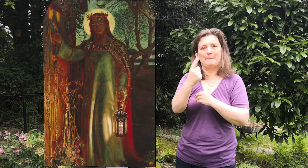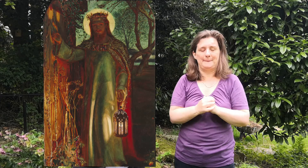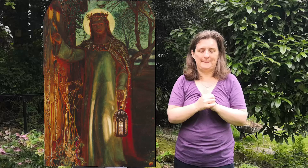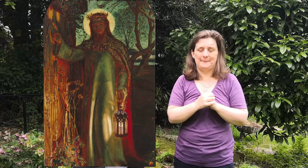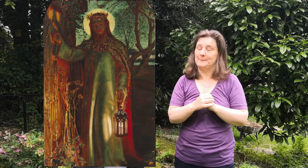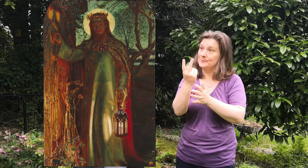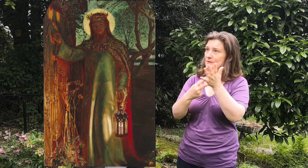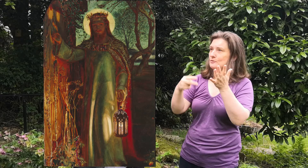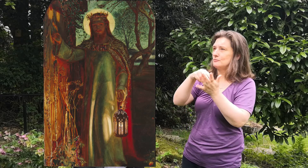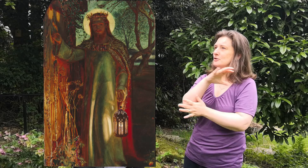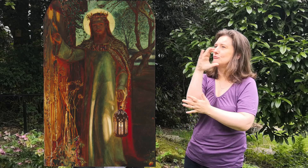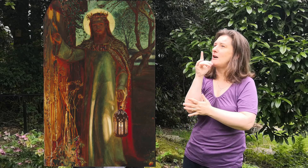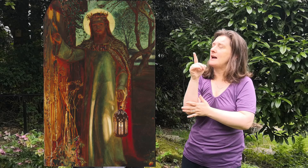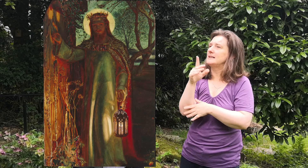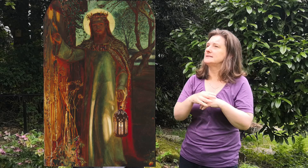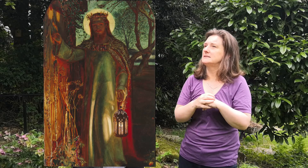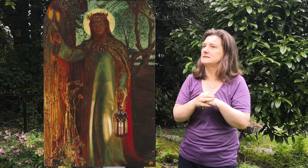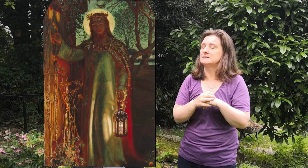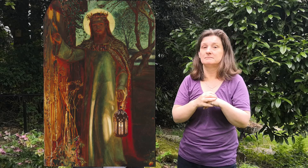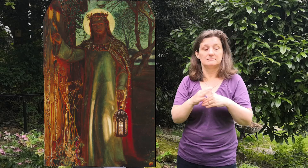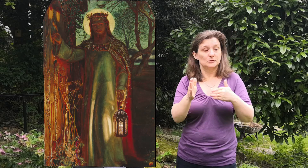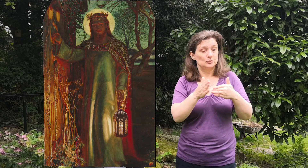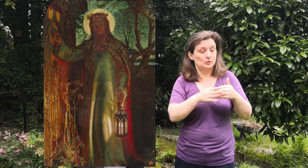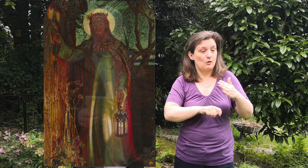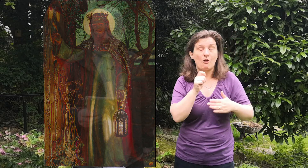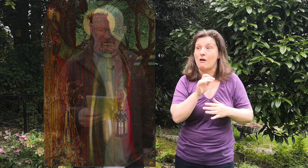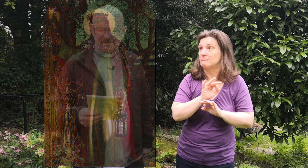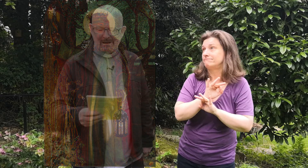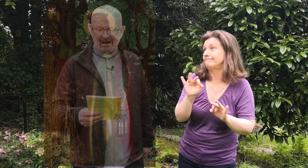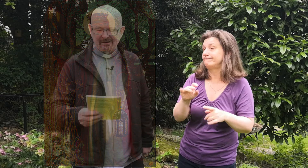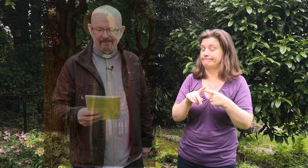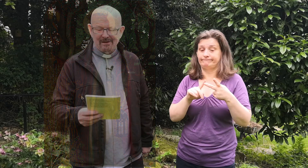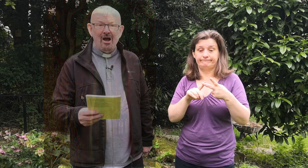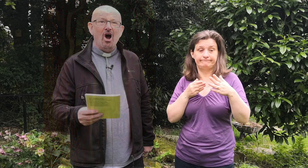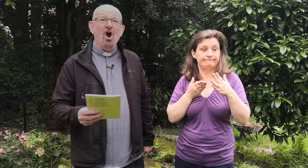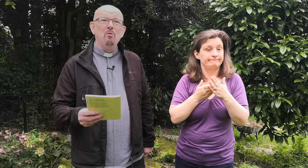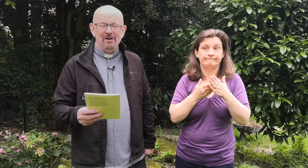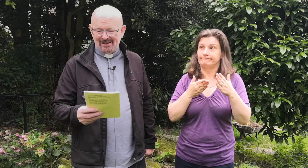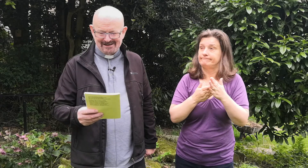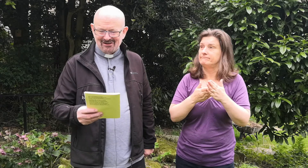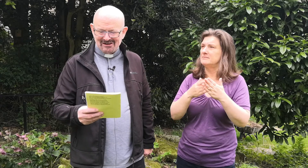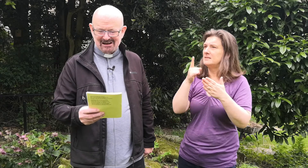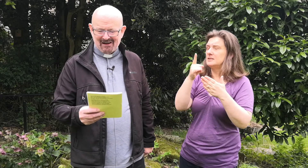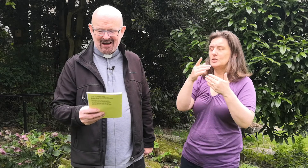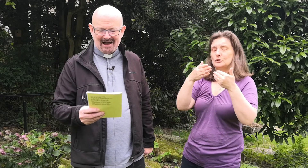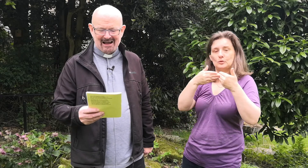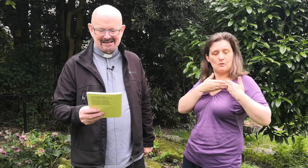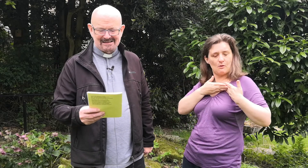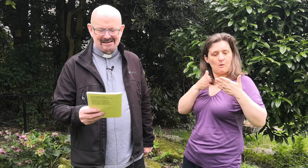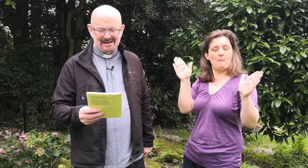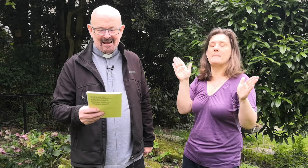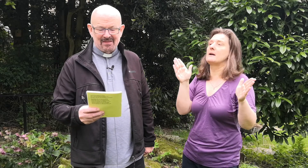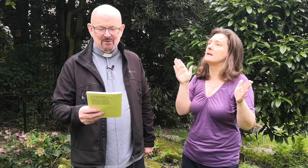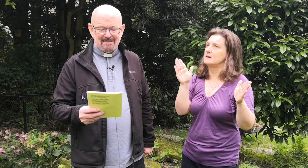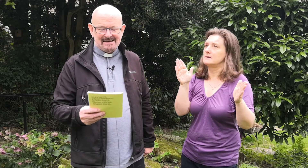Risen Christ, for whom no door is locked, no entrance barred, open the doors of our